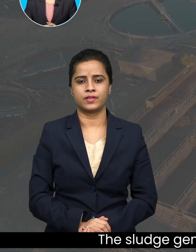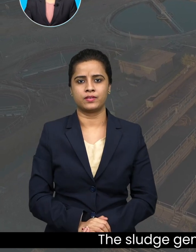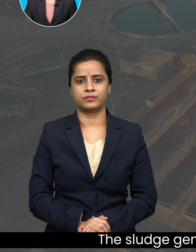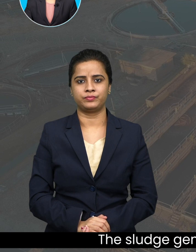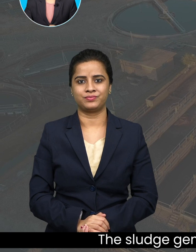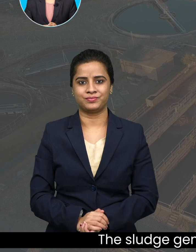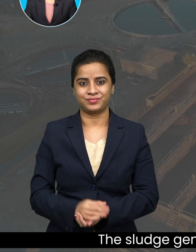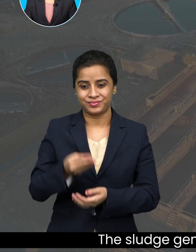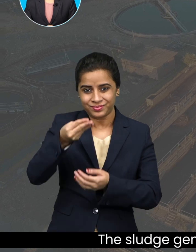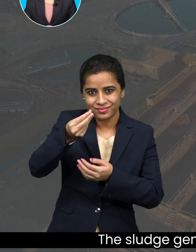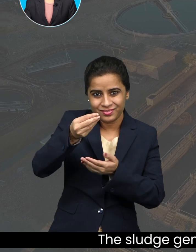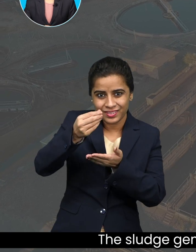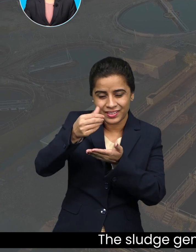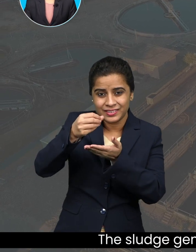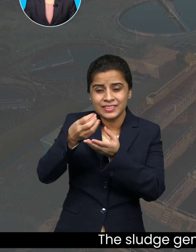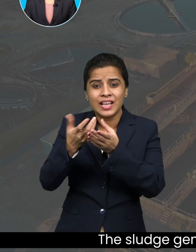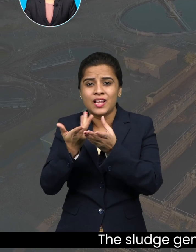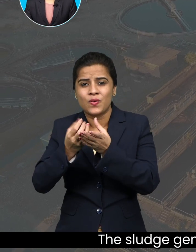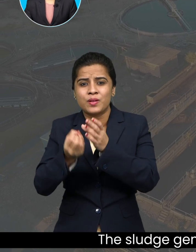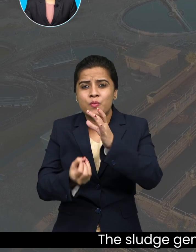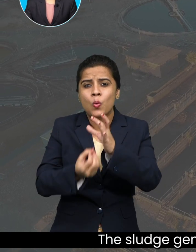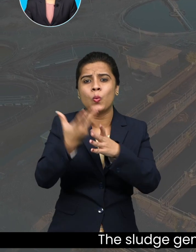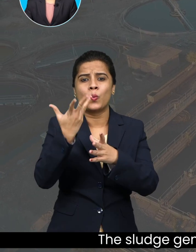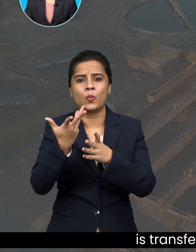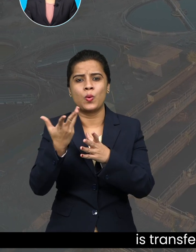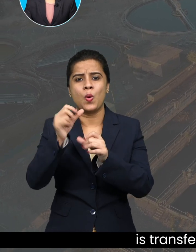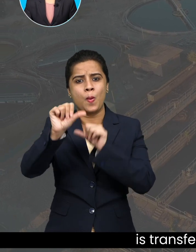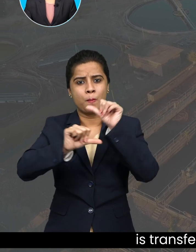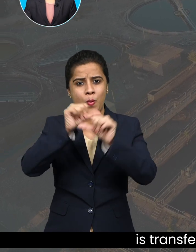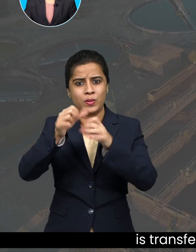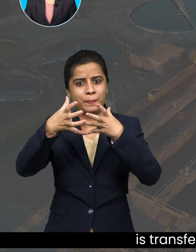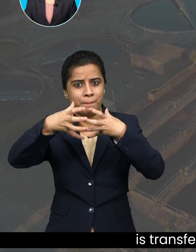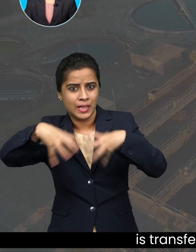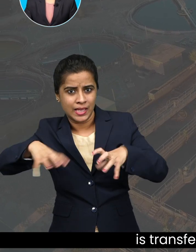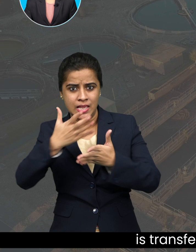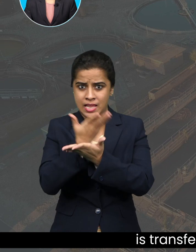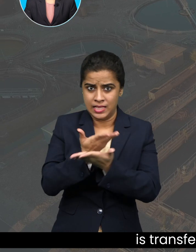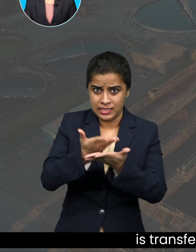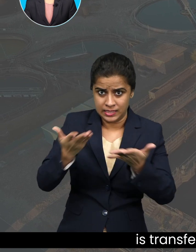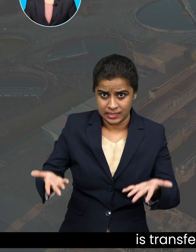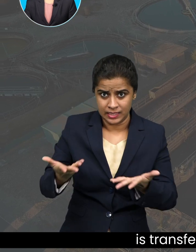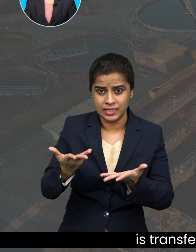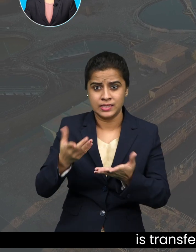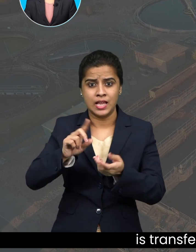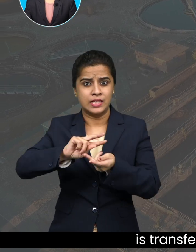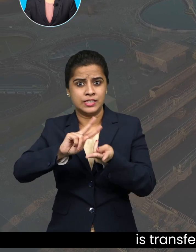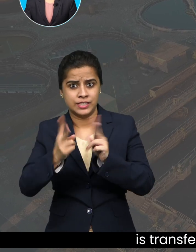The sludge generated by the degradation process is transferred